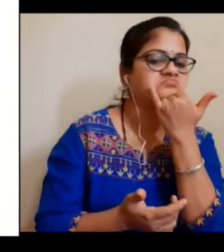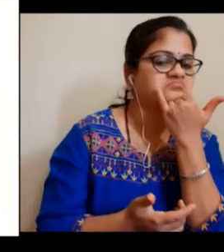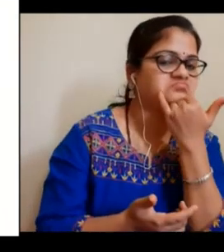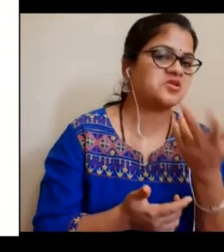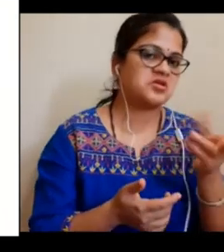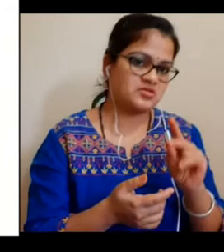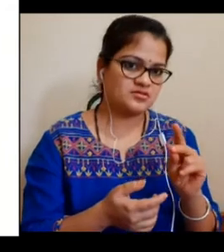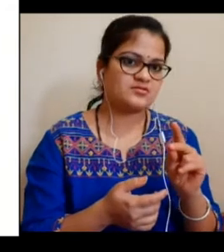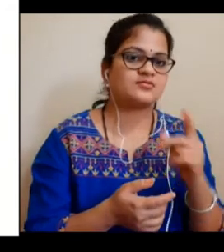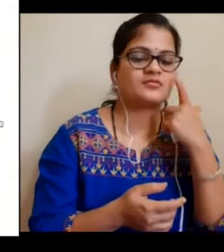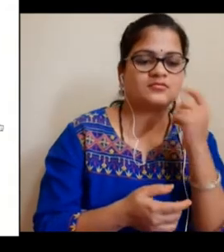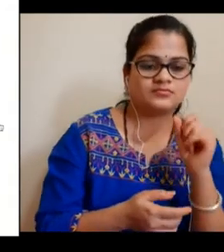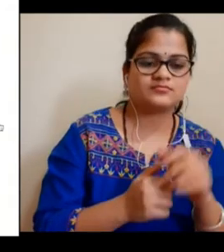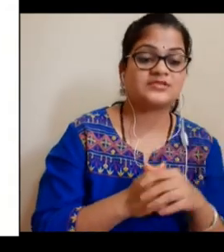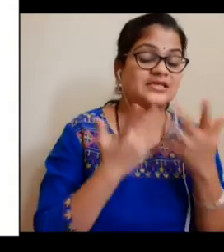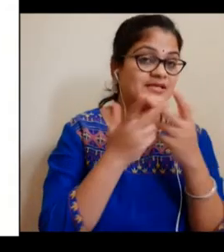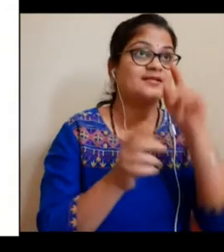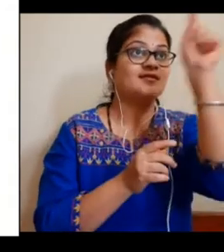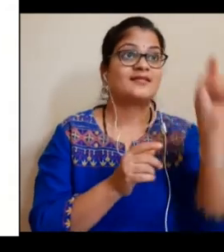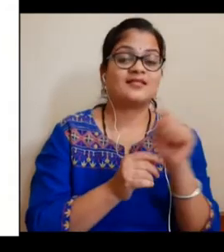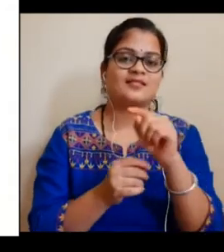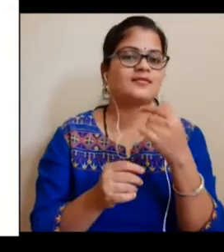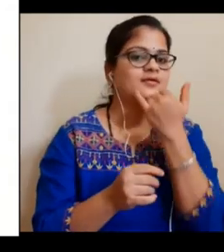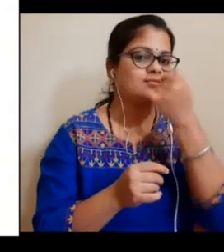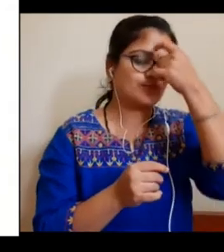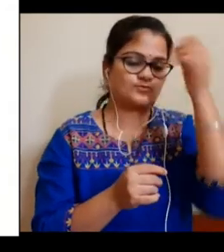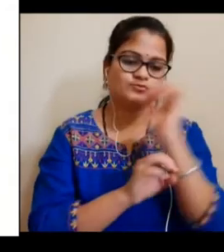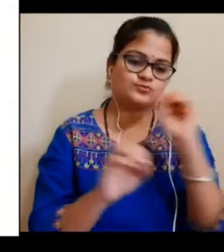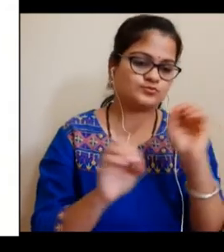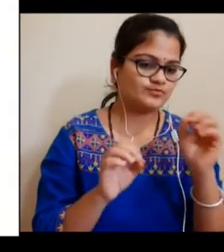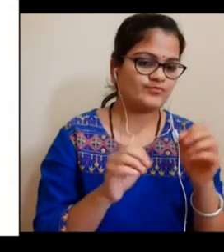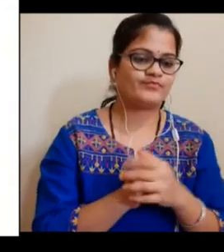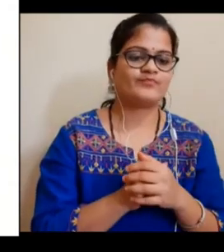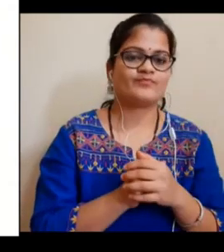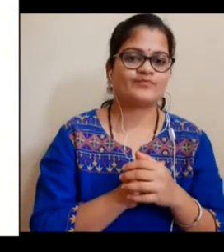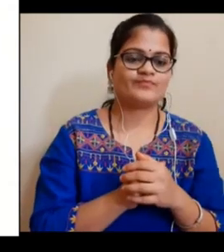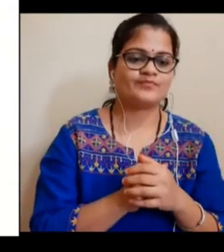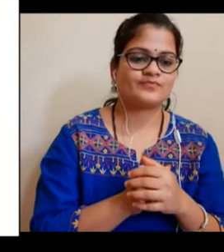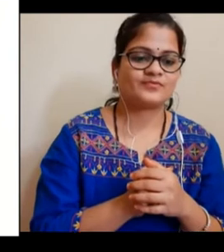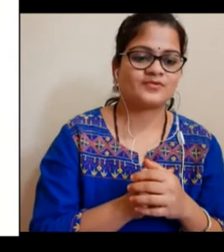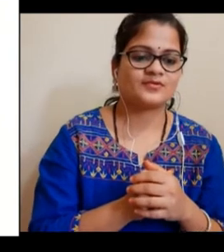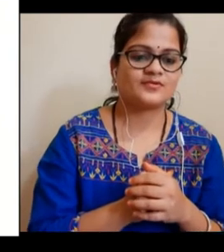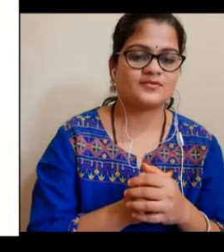if I click anywhere else on the screen, nothing happens. If I click on anywhere here,